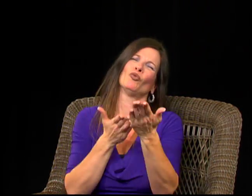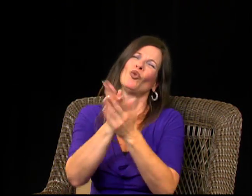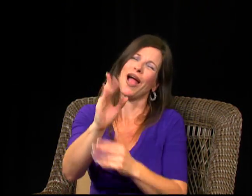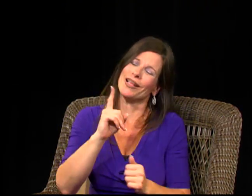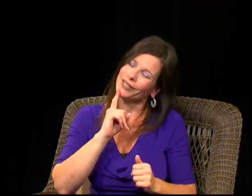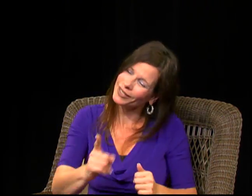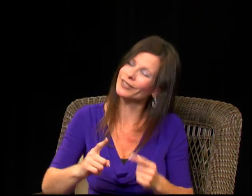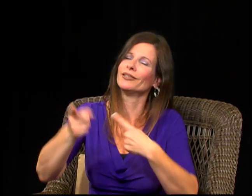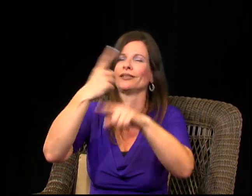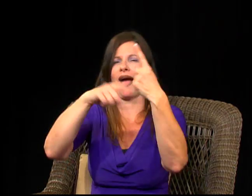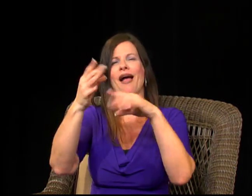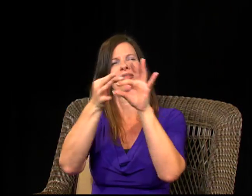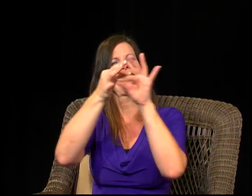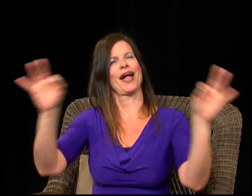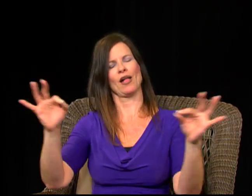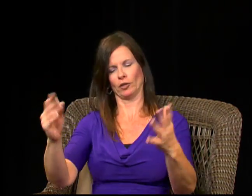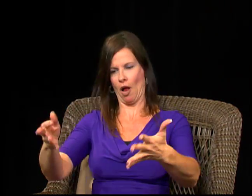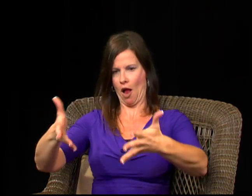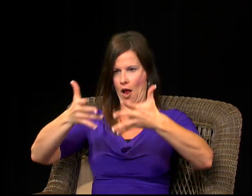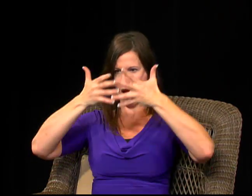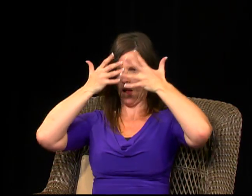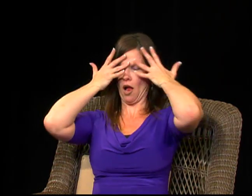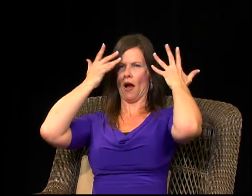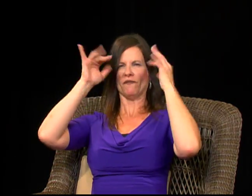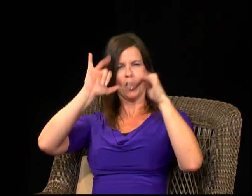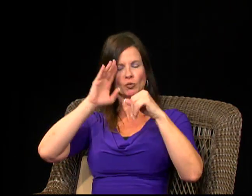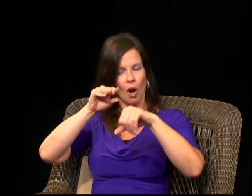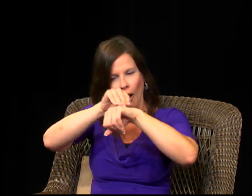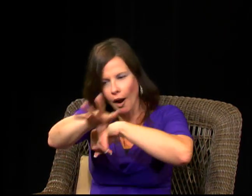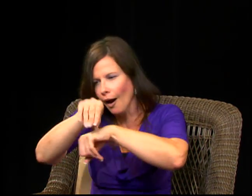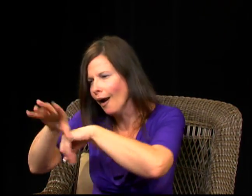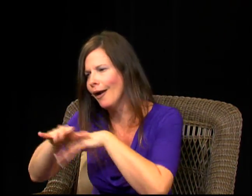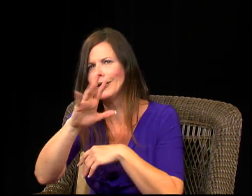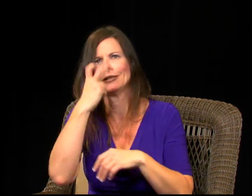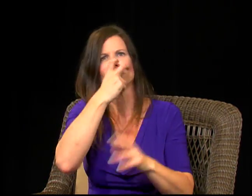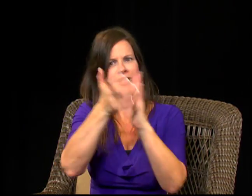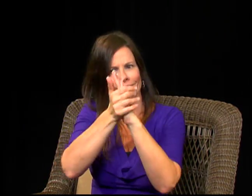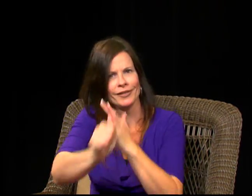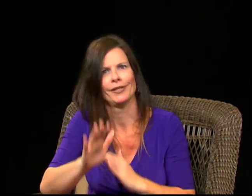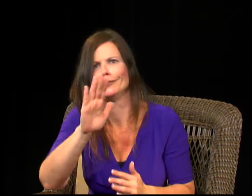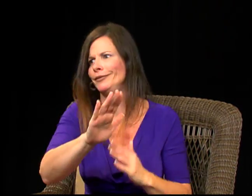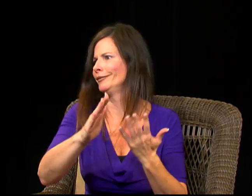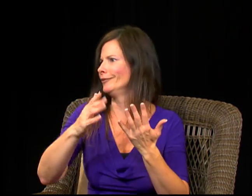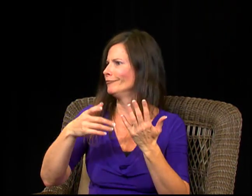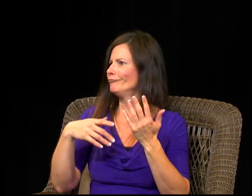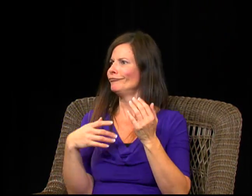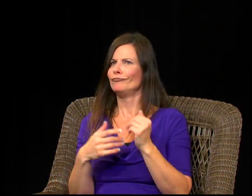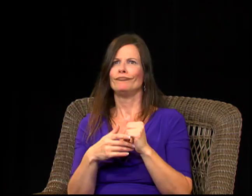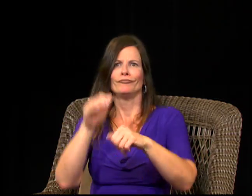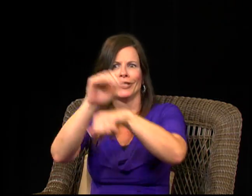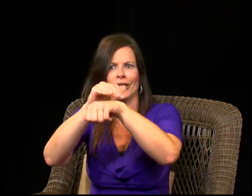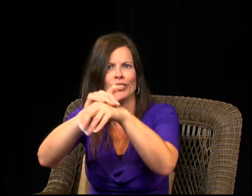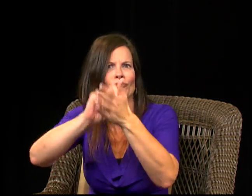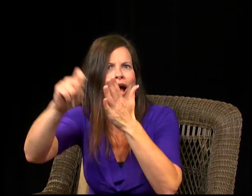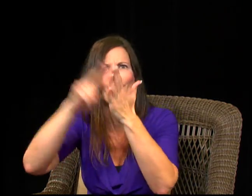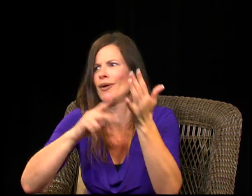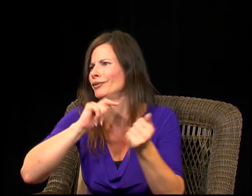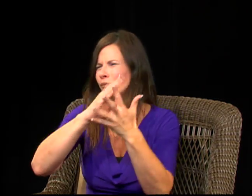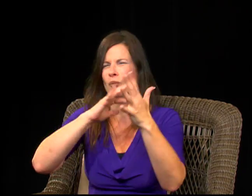to educate deaf children, I really wish that they would just understand that natural language that is given to deaf